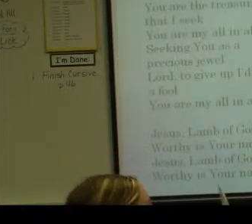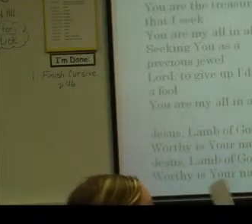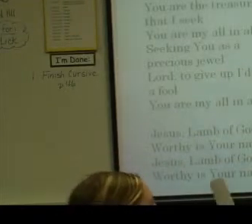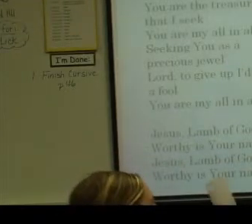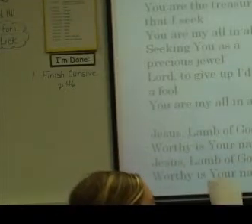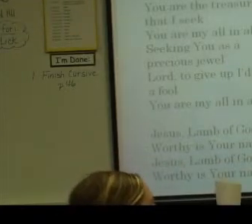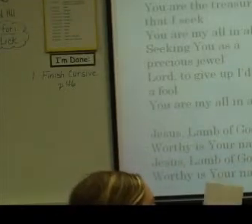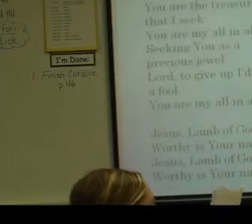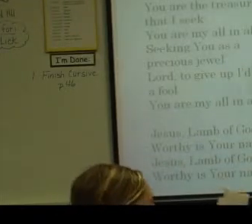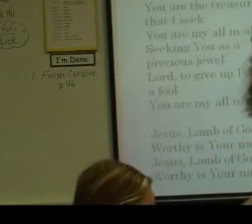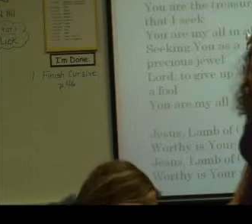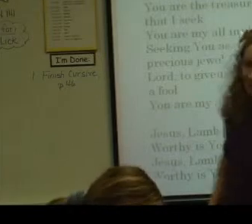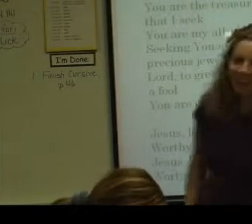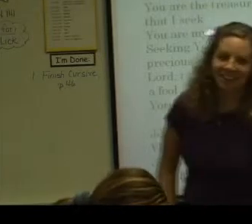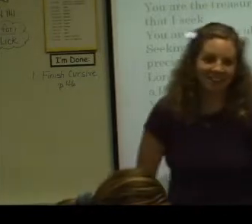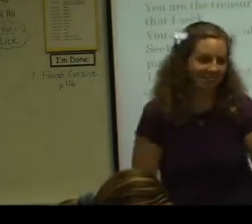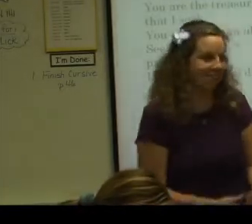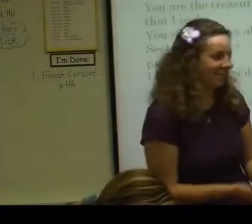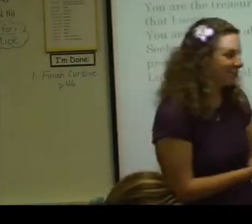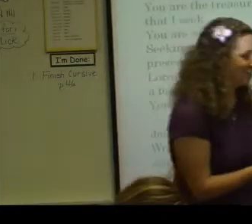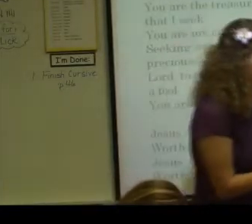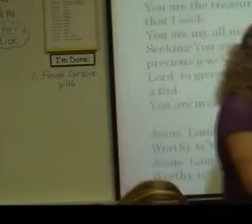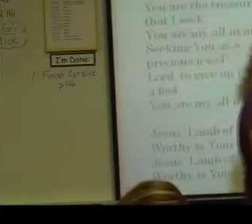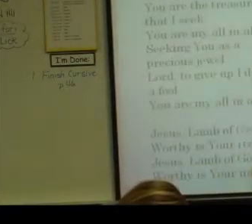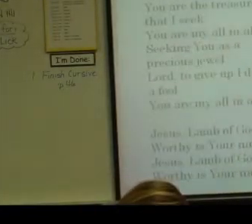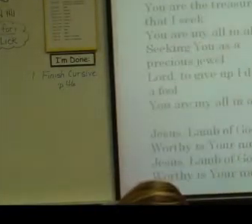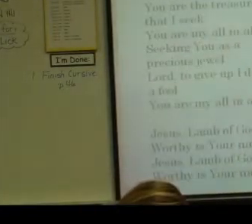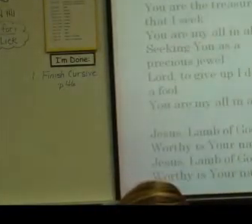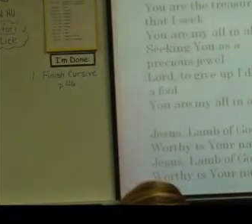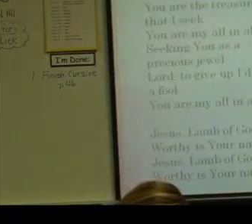No, I'm going to make you guys bring them back, and then you guys are each going to sign them.